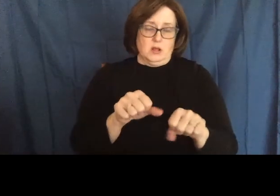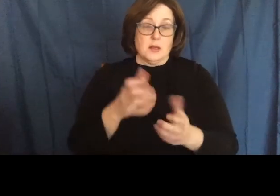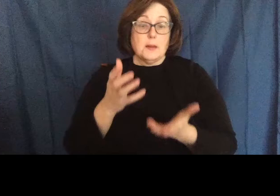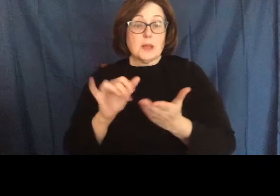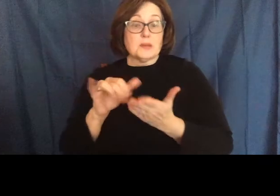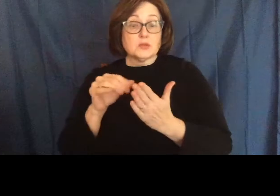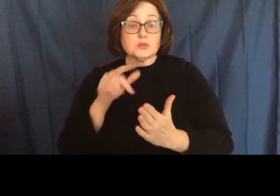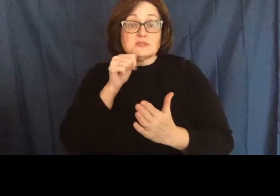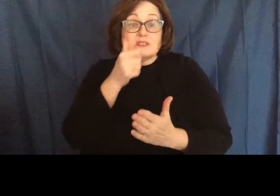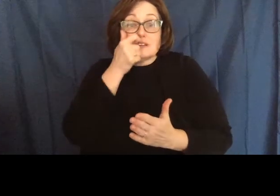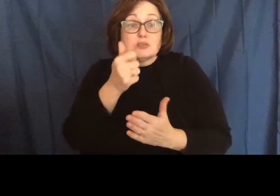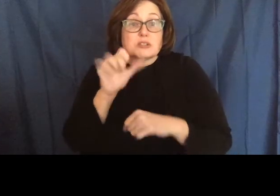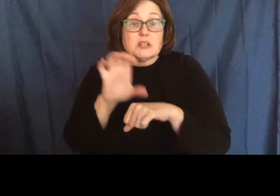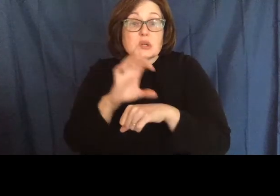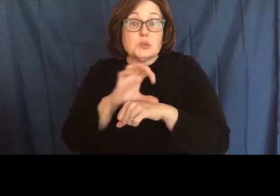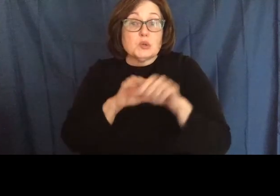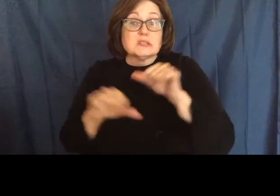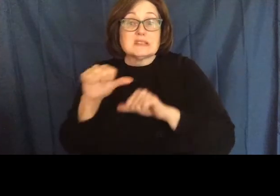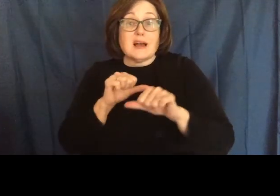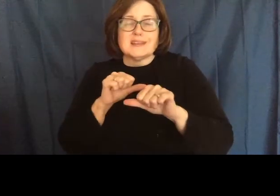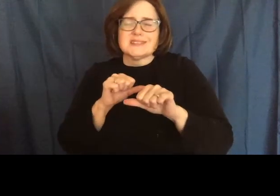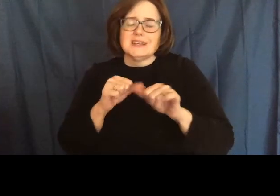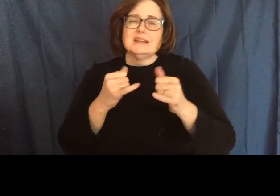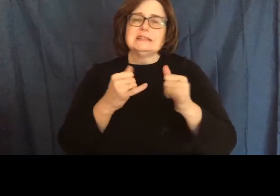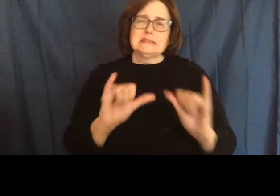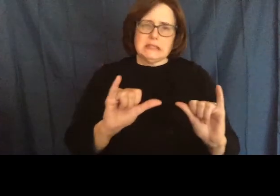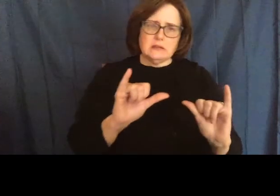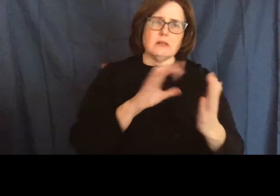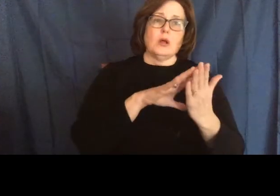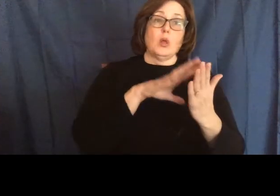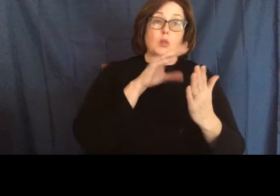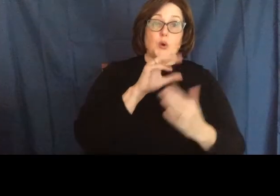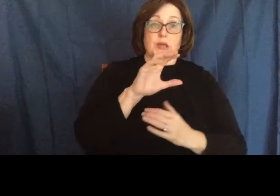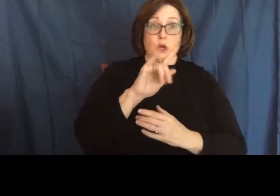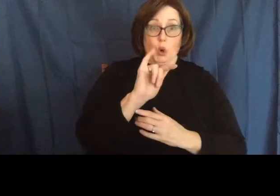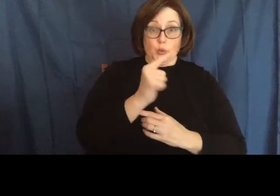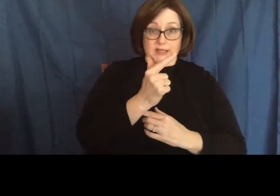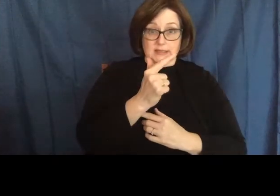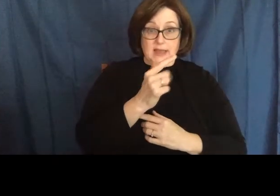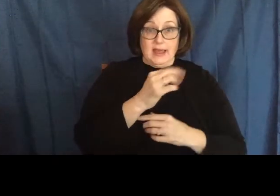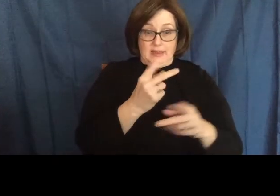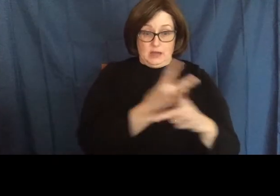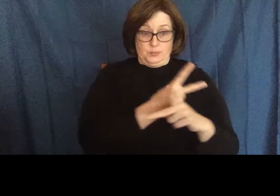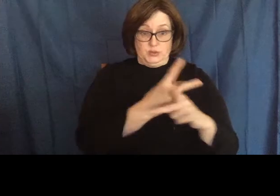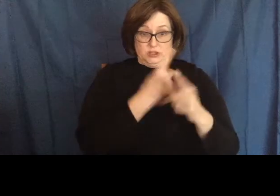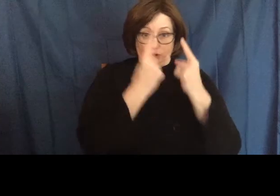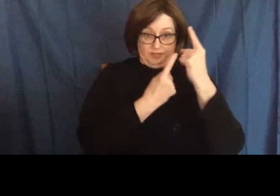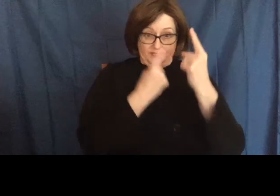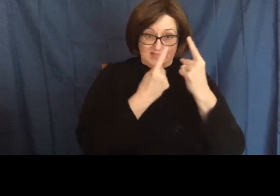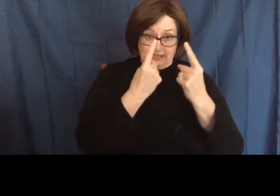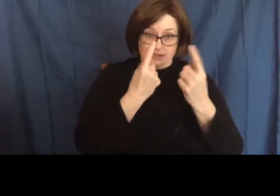sciences, learning the basics of coding and computational thinking are important because that encompasses problem